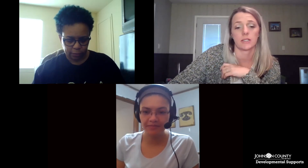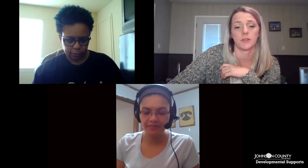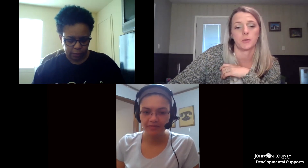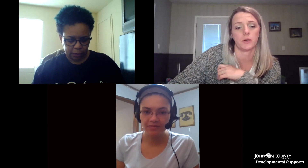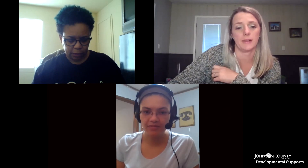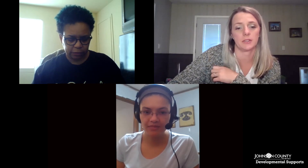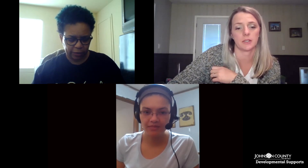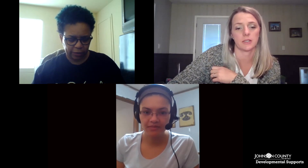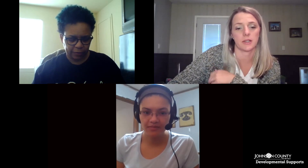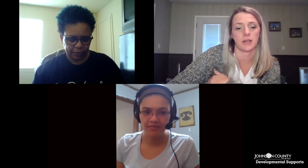That's very cool. I'll have to look into that.